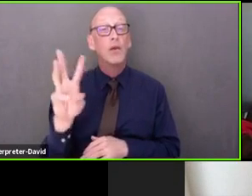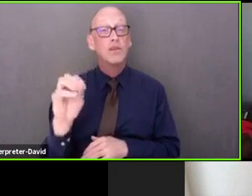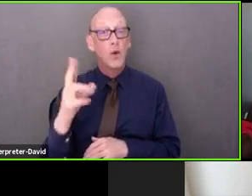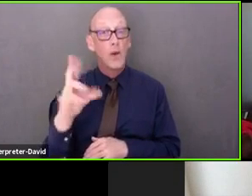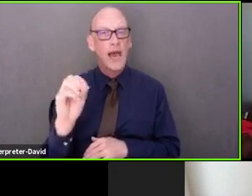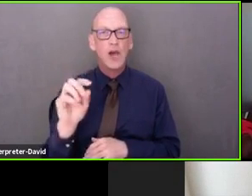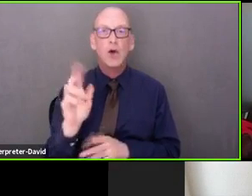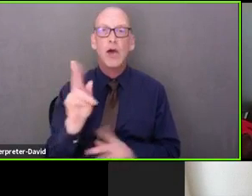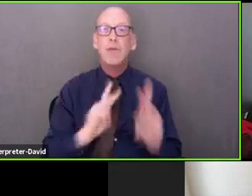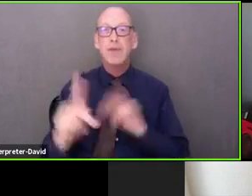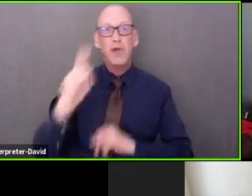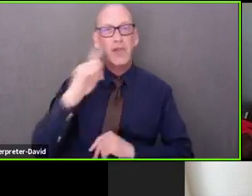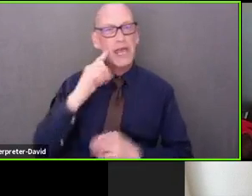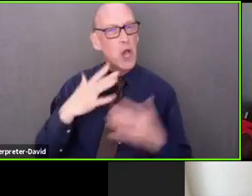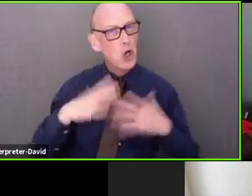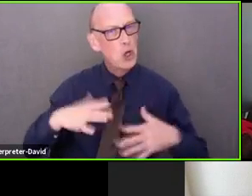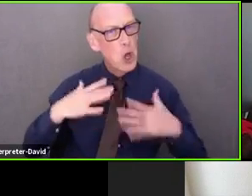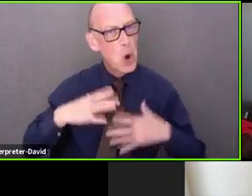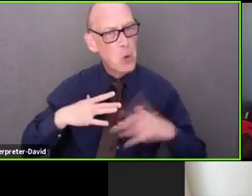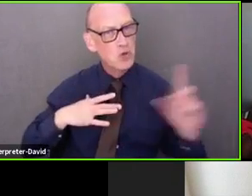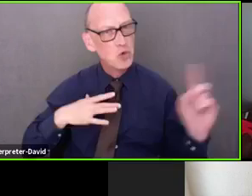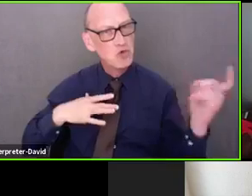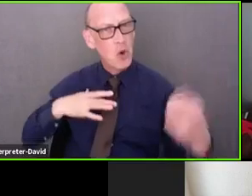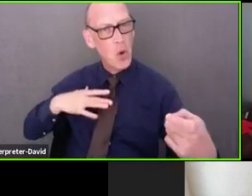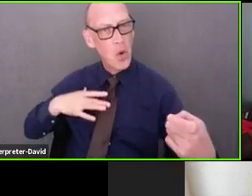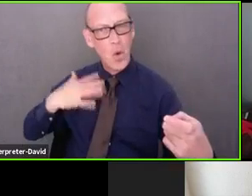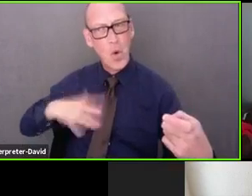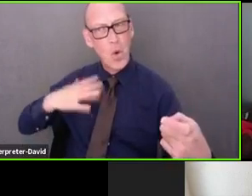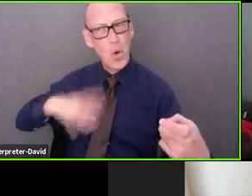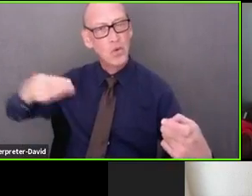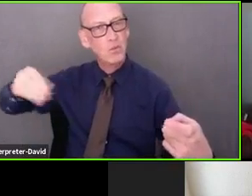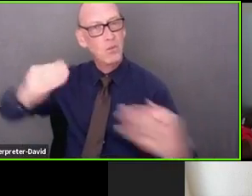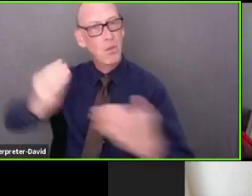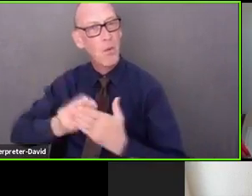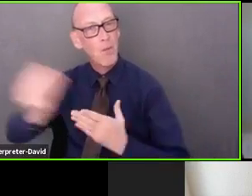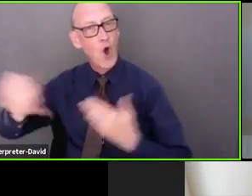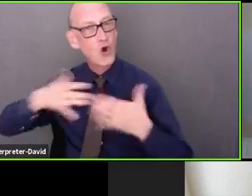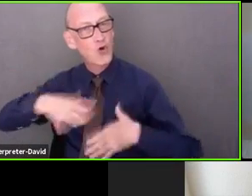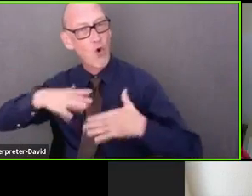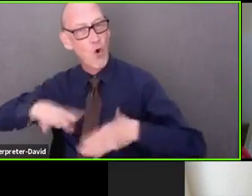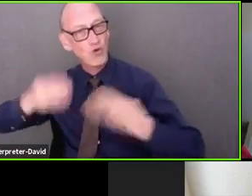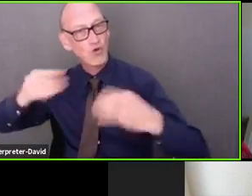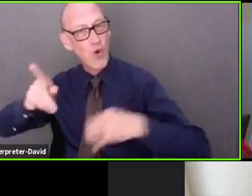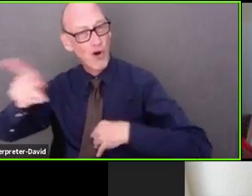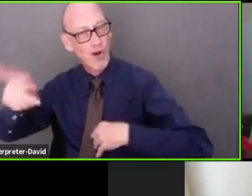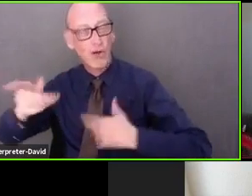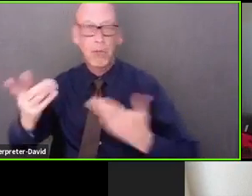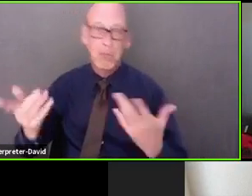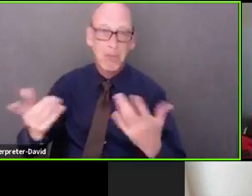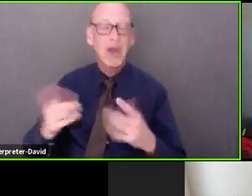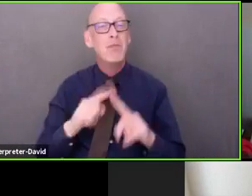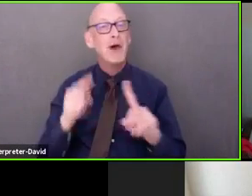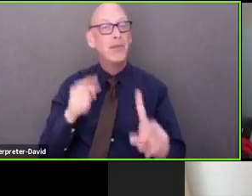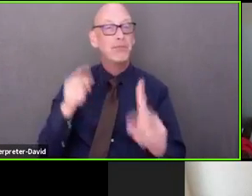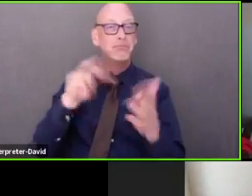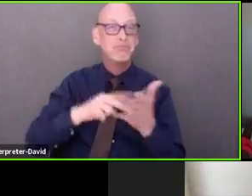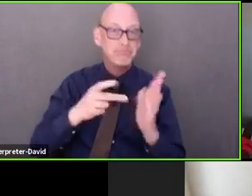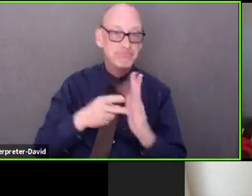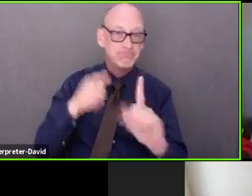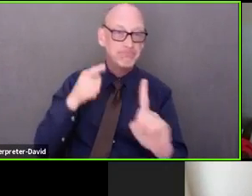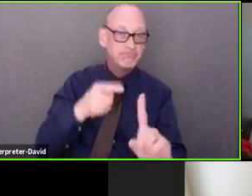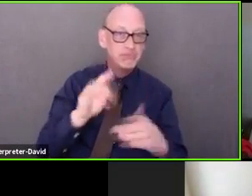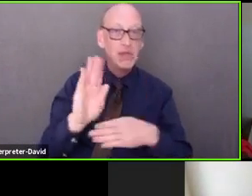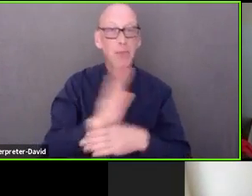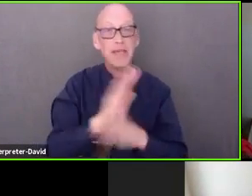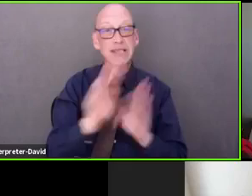think clothes that you're donating or that are being sold in our stores. And the whole purpose of our whole business model